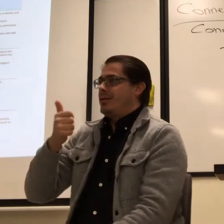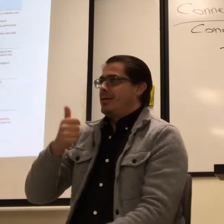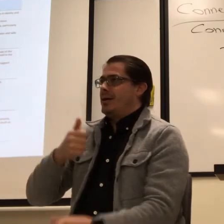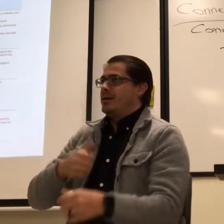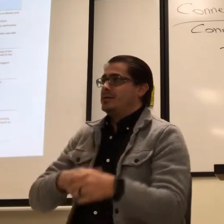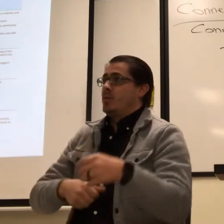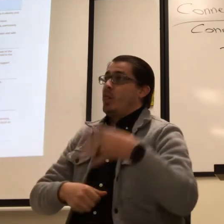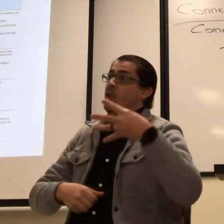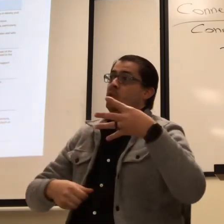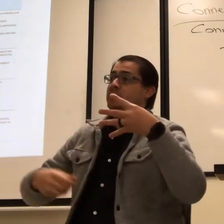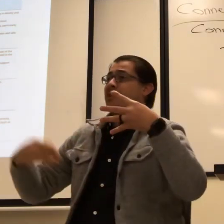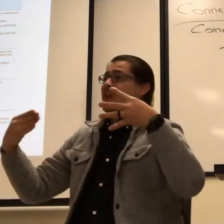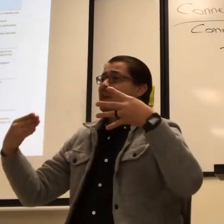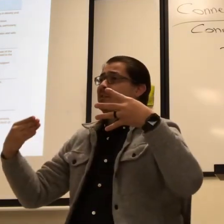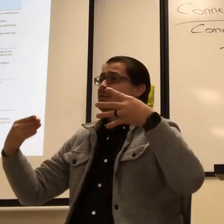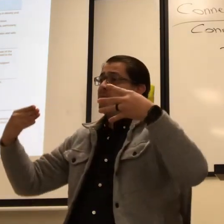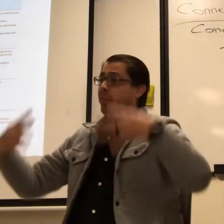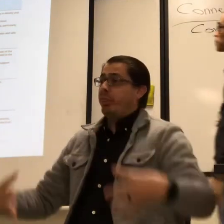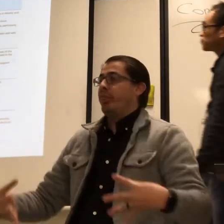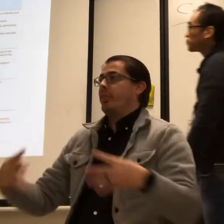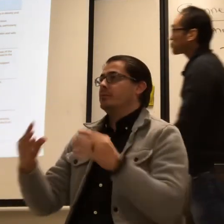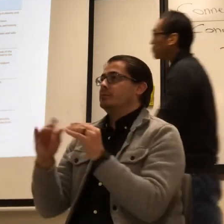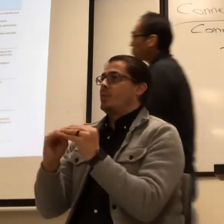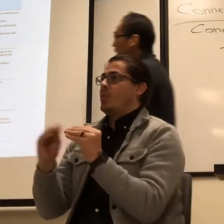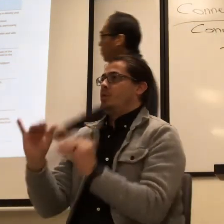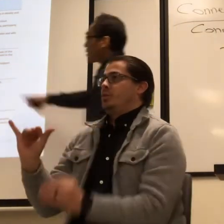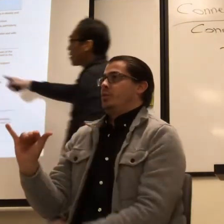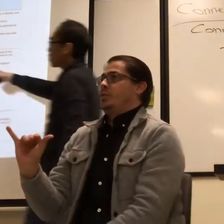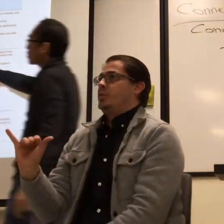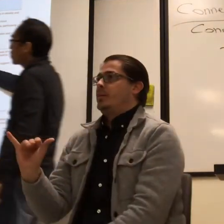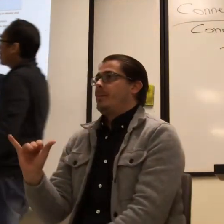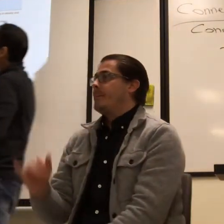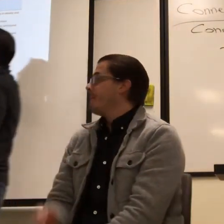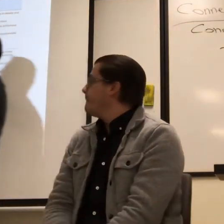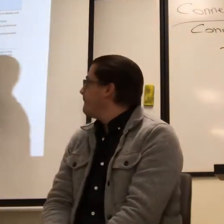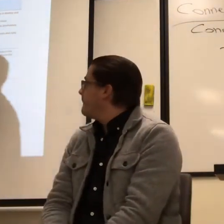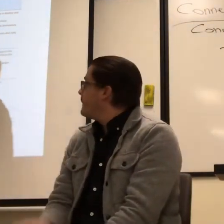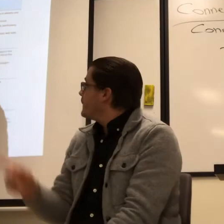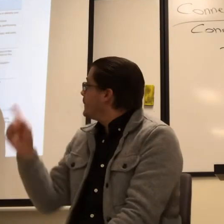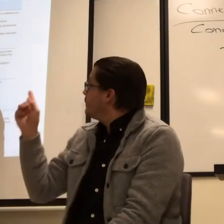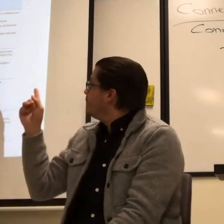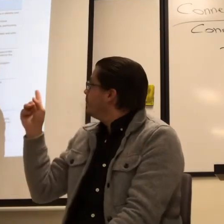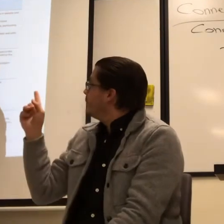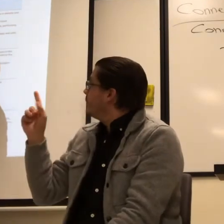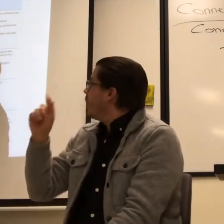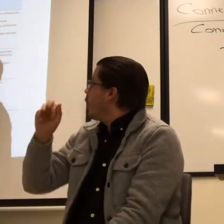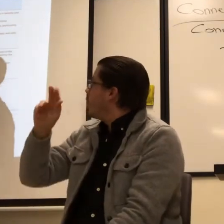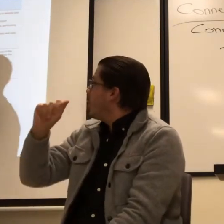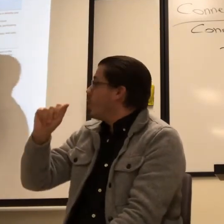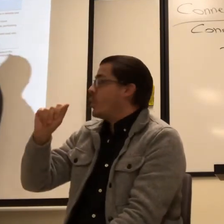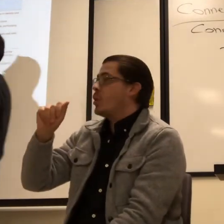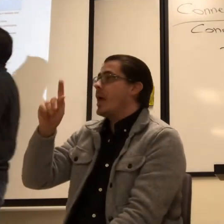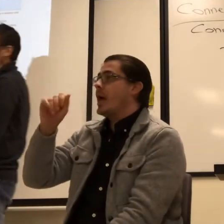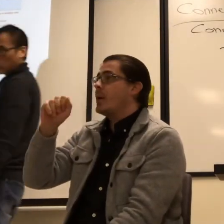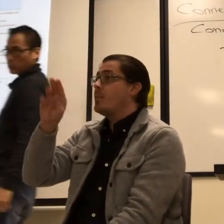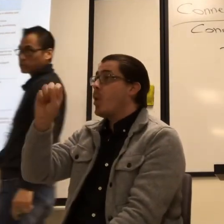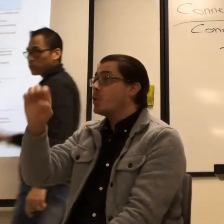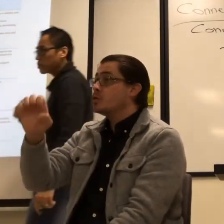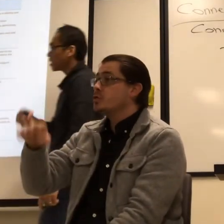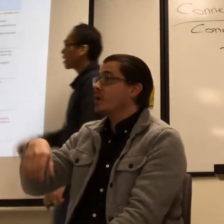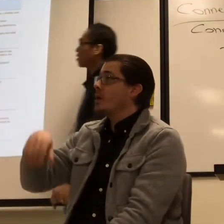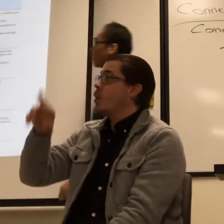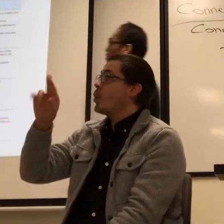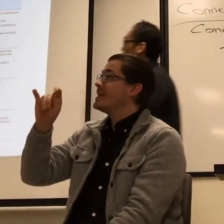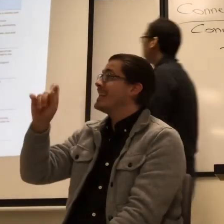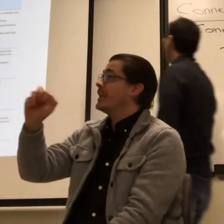dense, okay? So for the loose ones, I'm right here, these three, areolar, adipose, and reticular, those